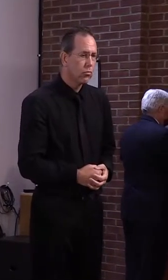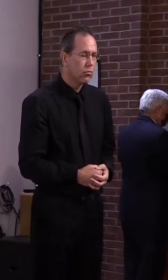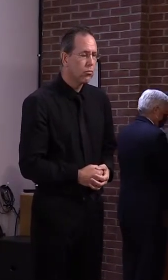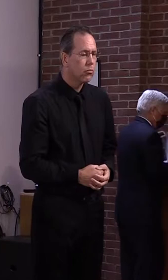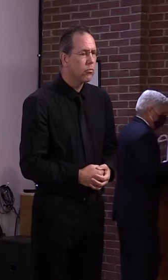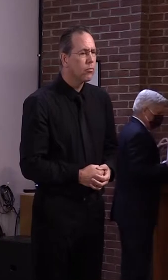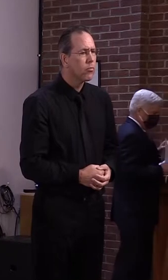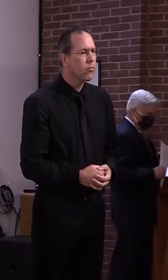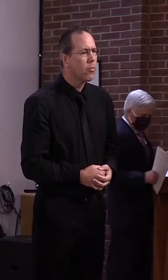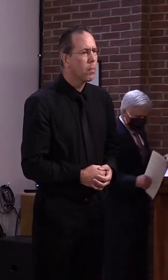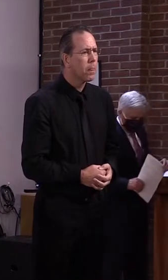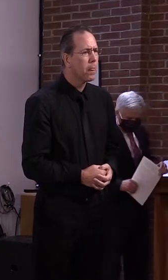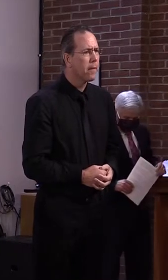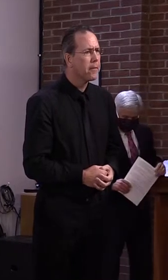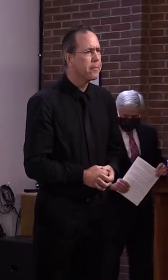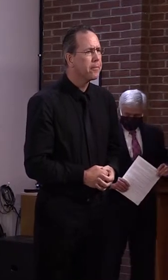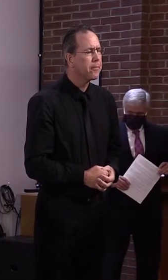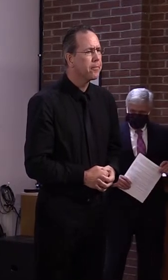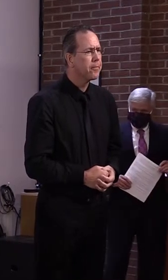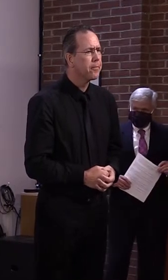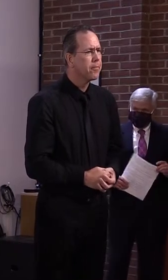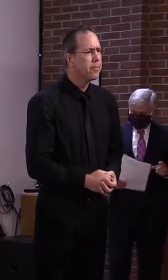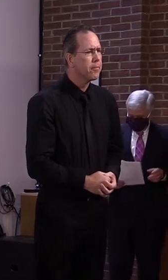All right. I have a question for Secretary Smith.